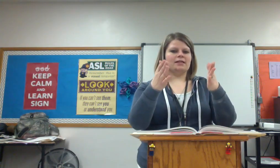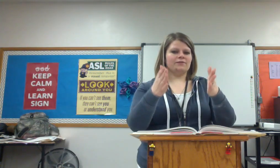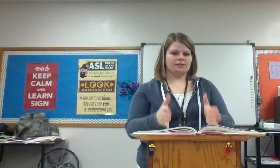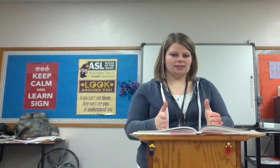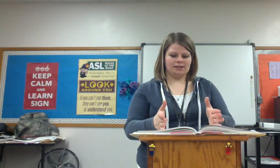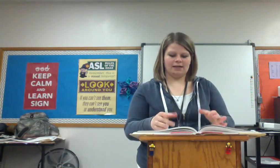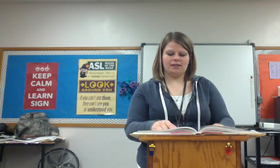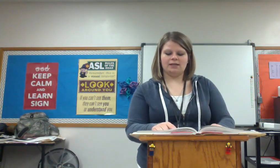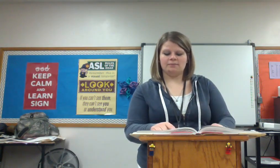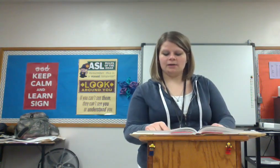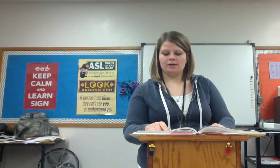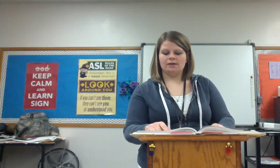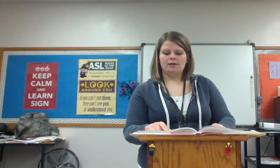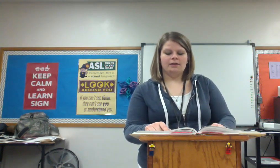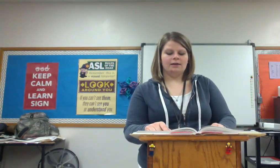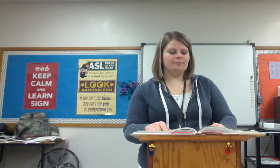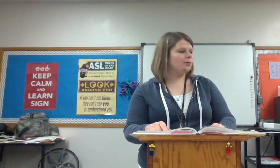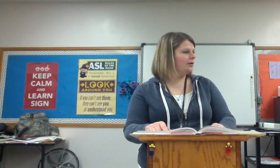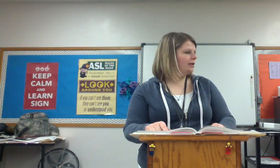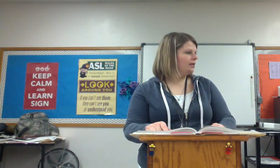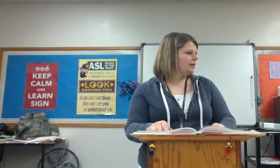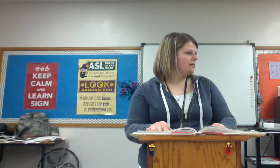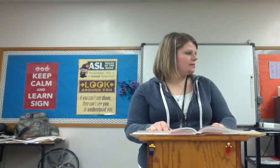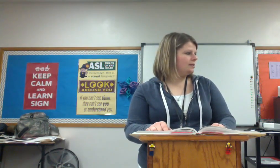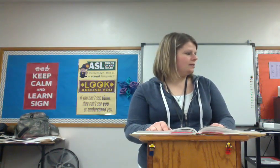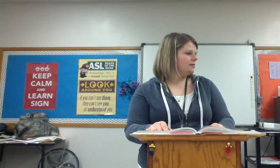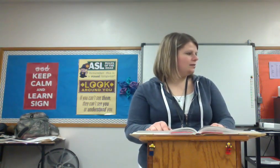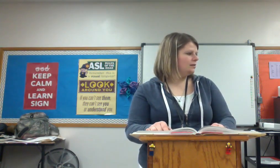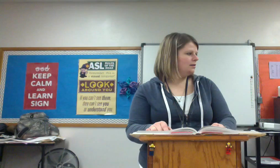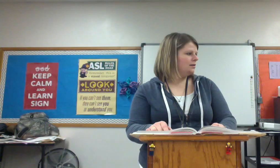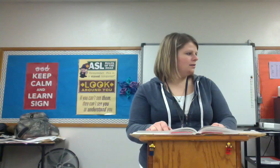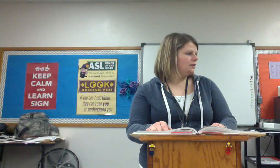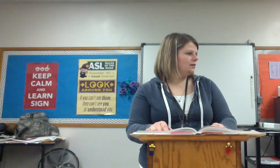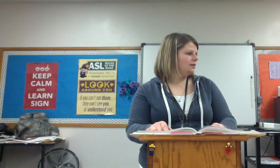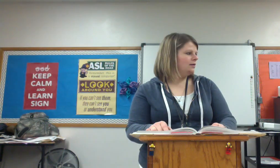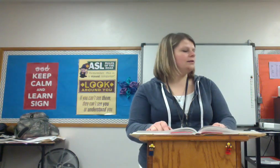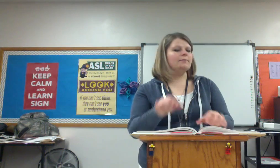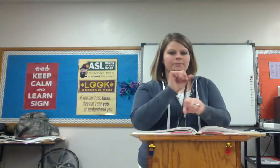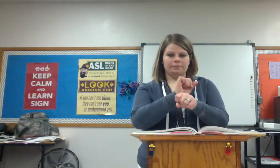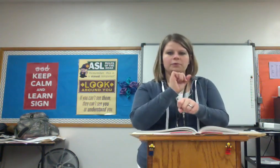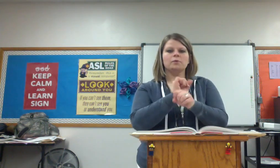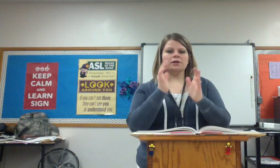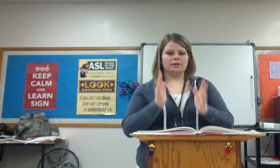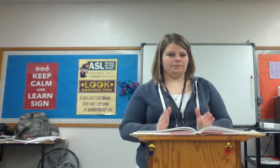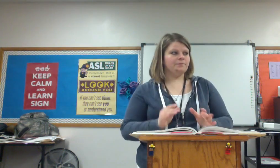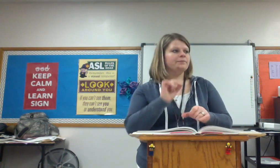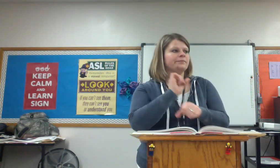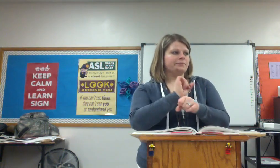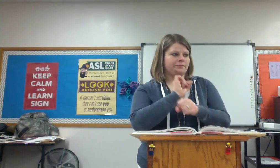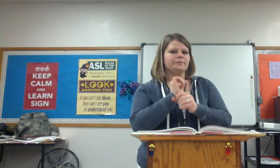for ski and add the agent marker. Employee, Kinsey. Yep, worker.